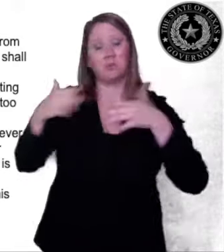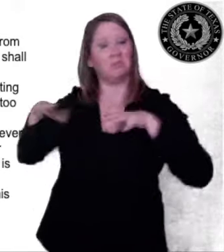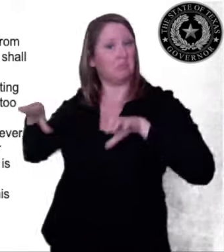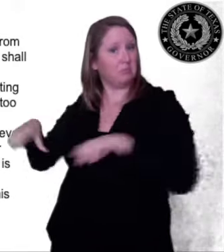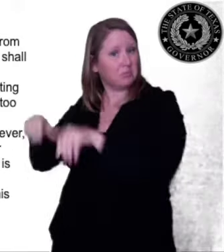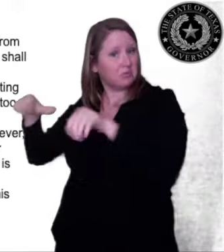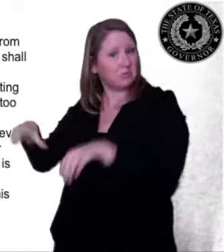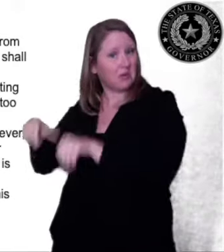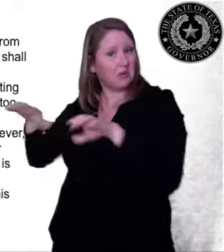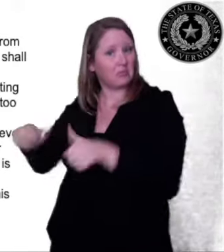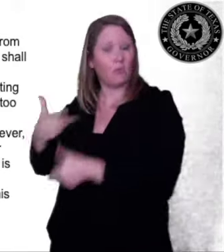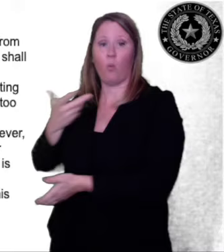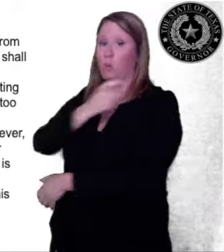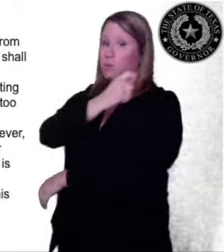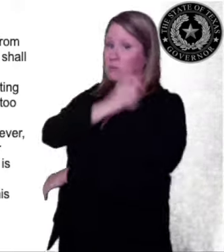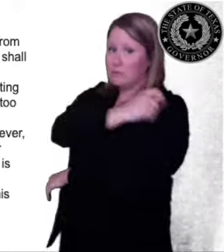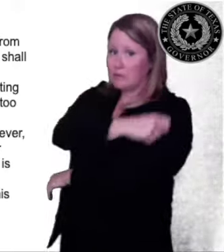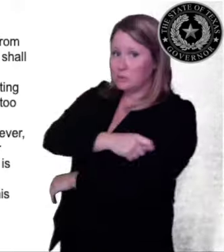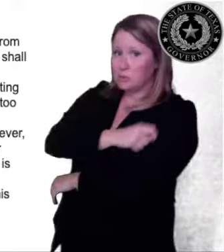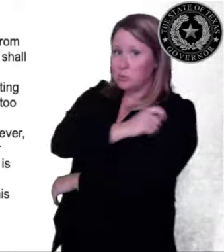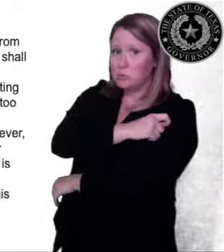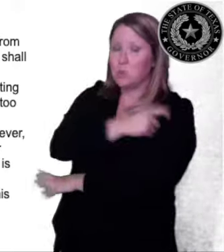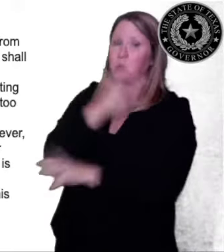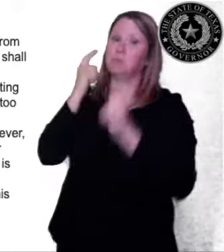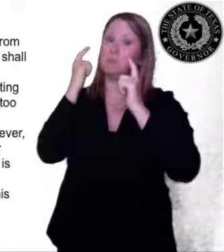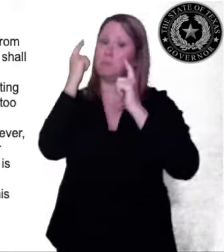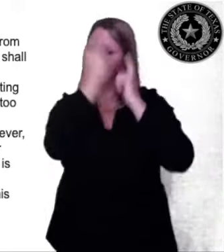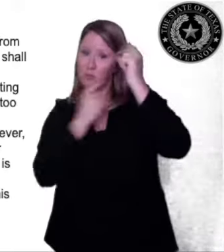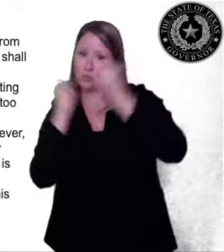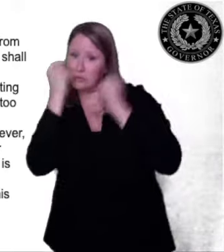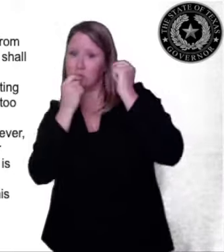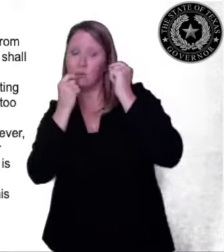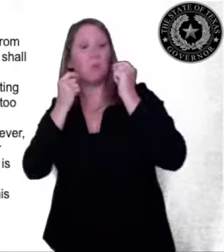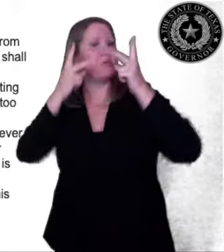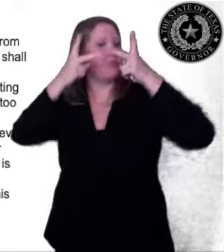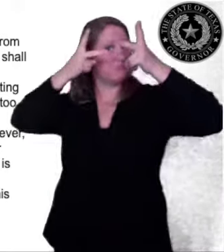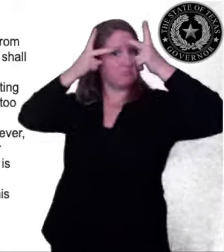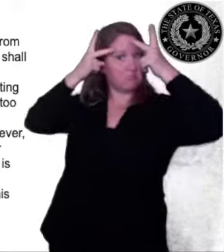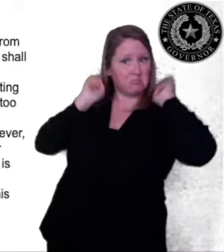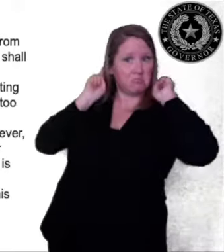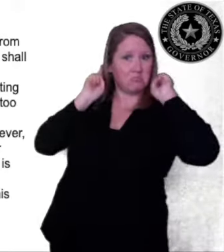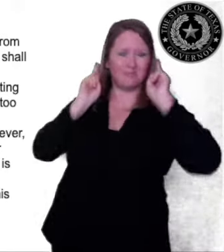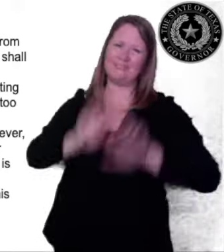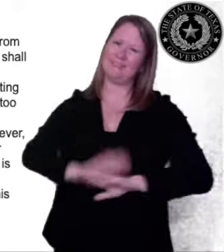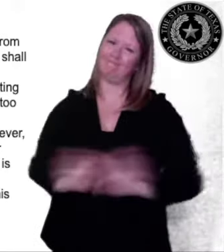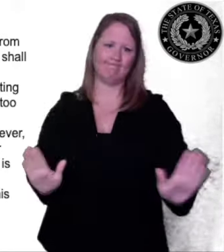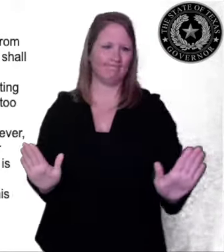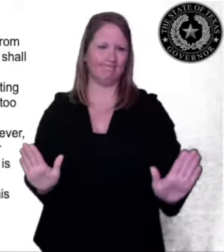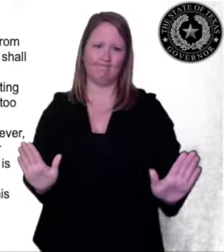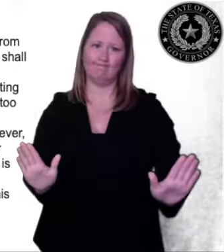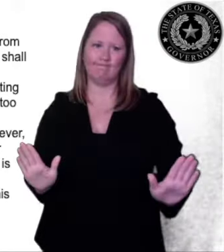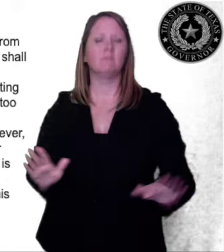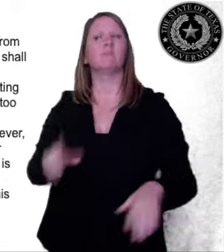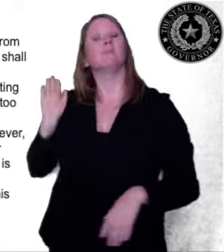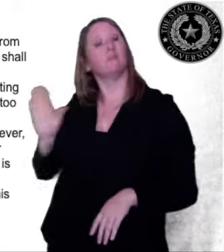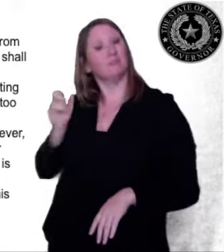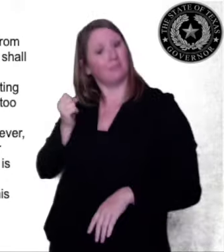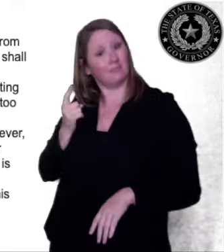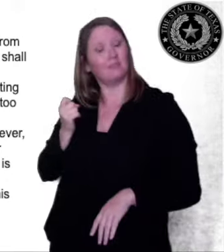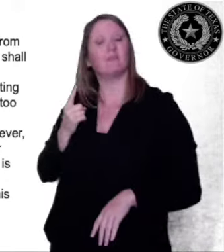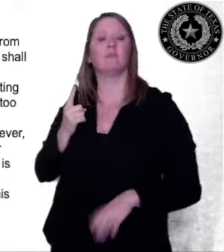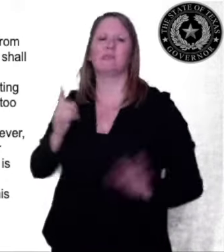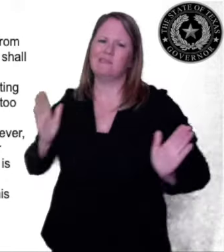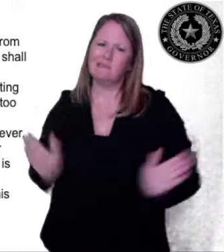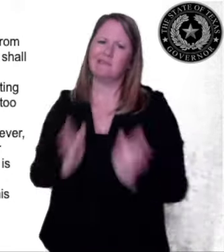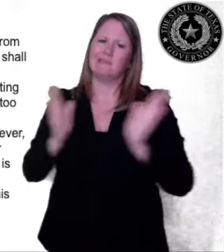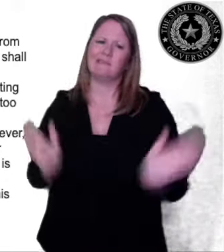establishments, tattoo studios, piercing studios, or cosmetology salons, provided, however, that the use of